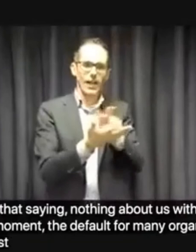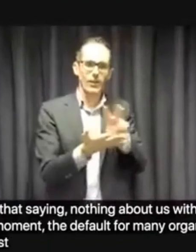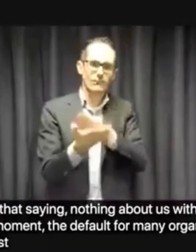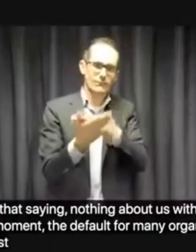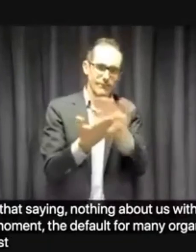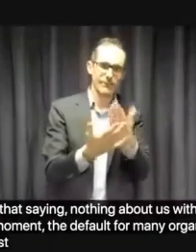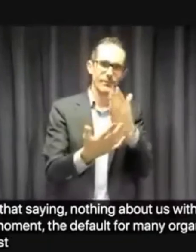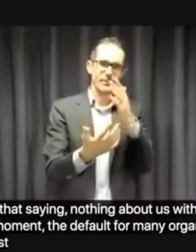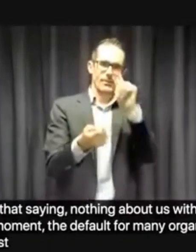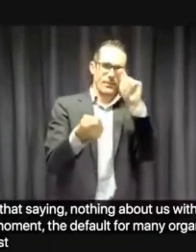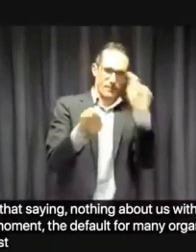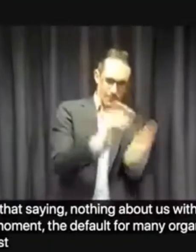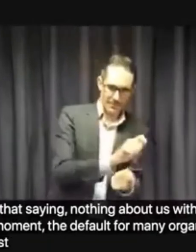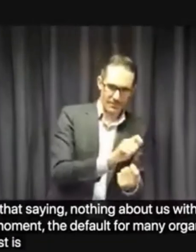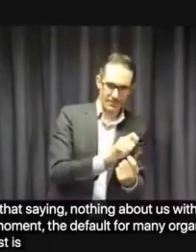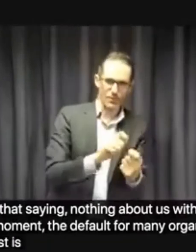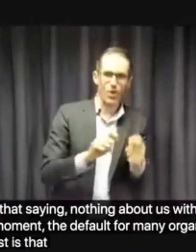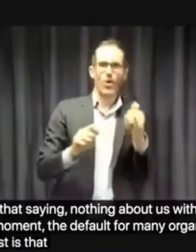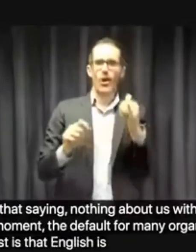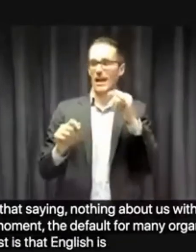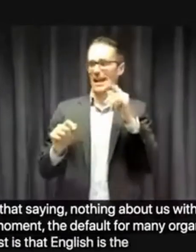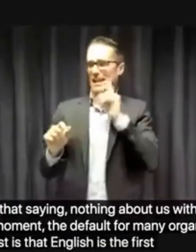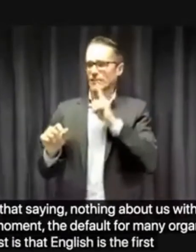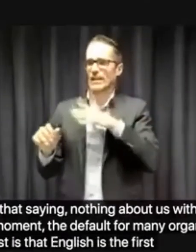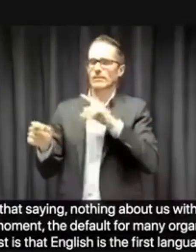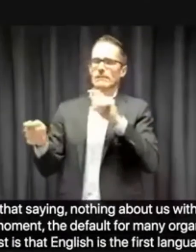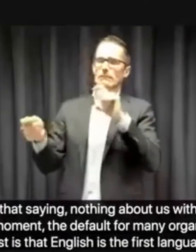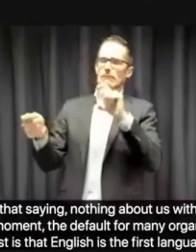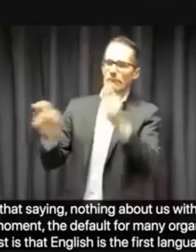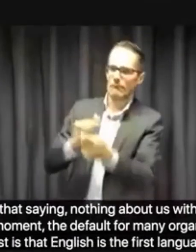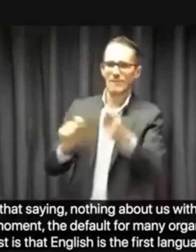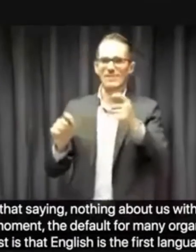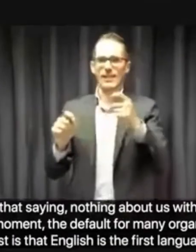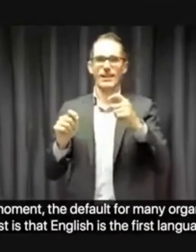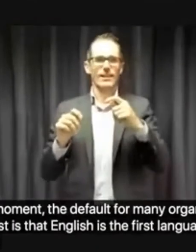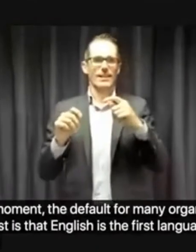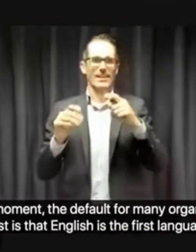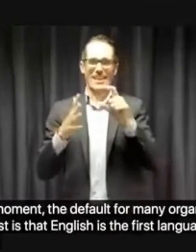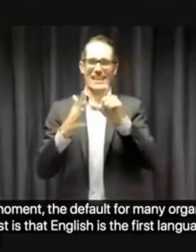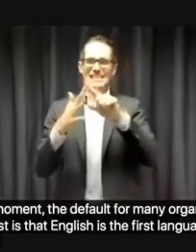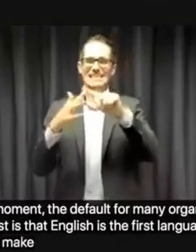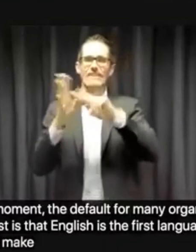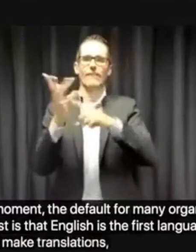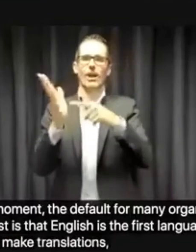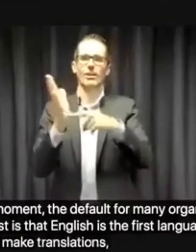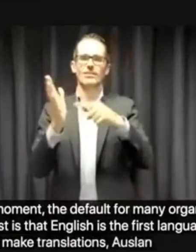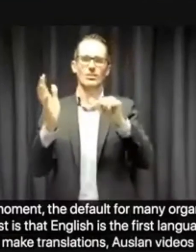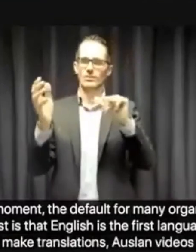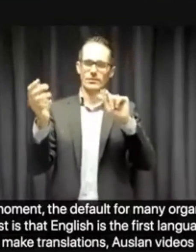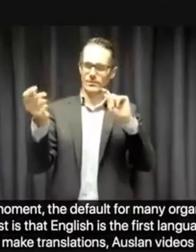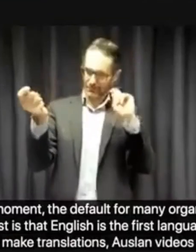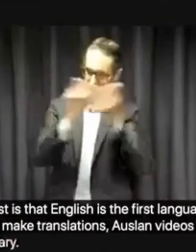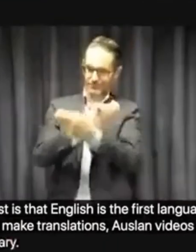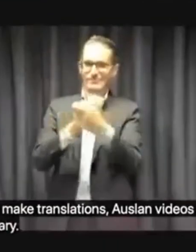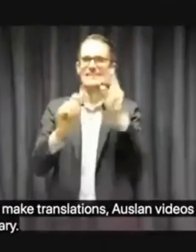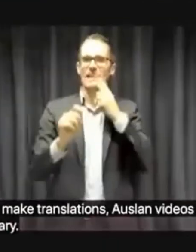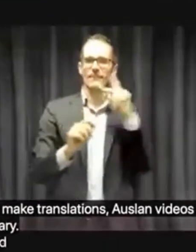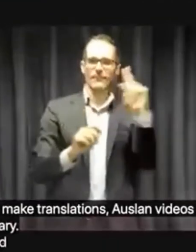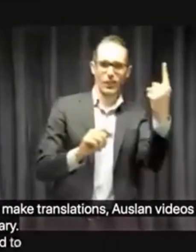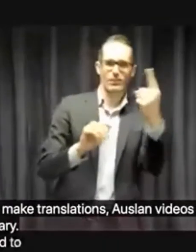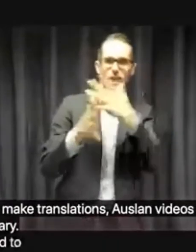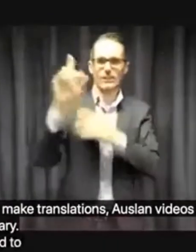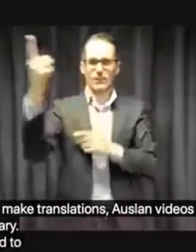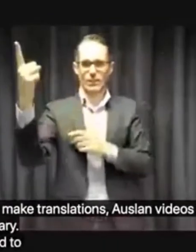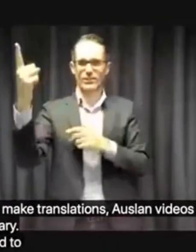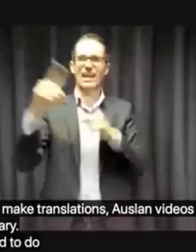So while we need to make translations, also video is secondary. All we need to do is secondary. It's not always awesome first.